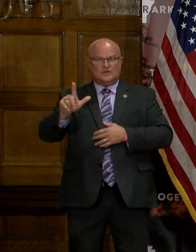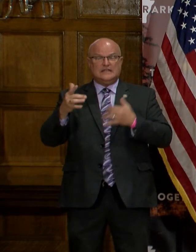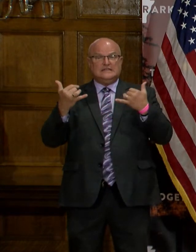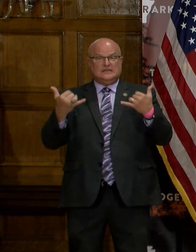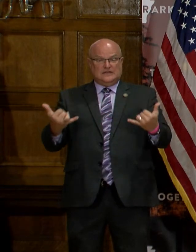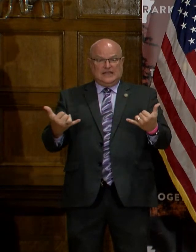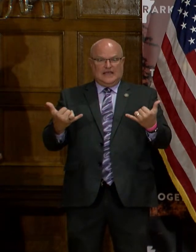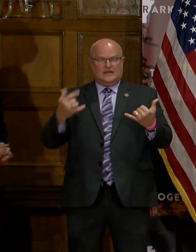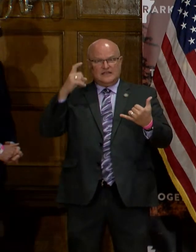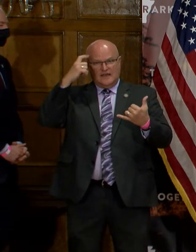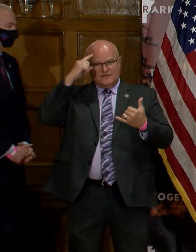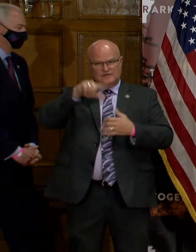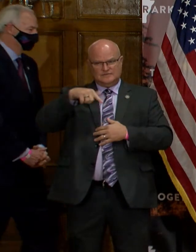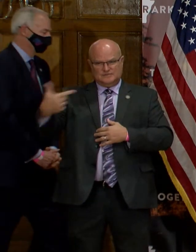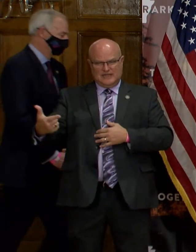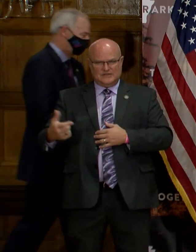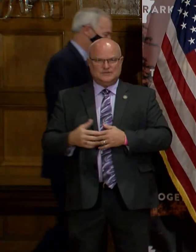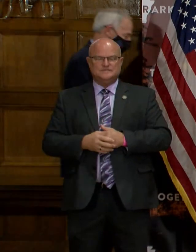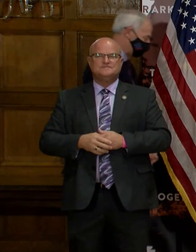Governor, I'll turn it back to you.